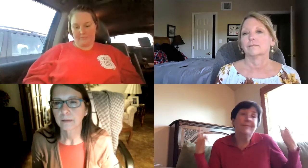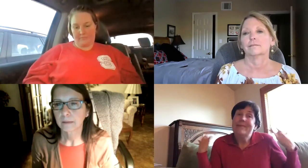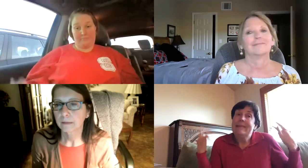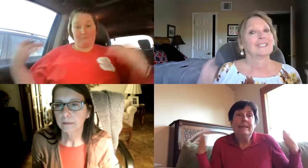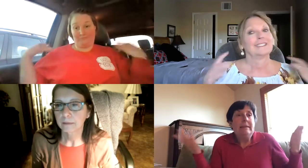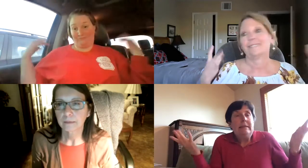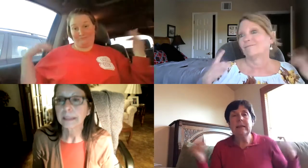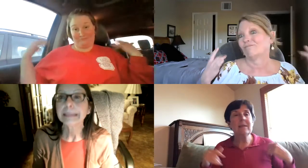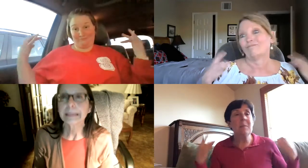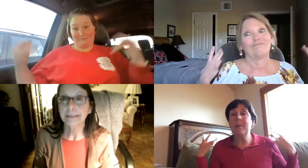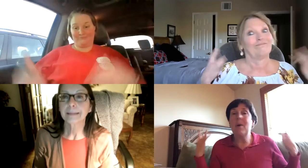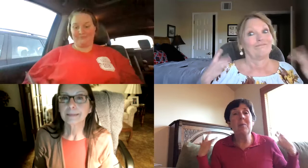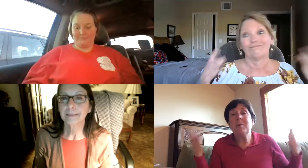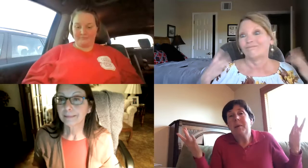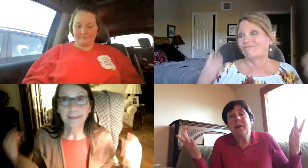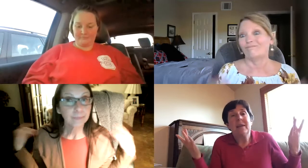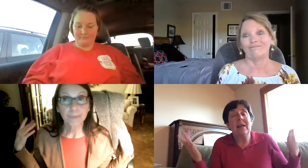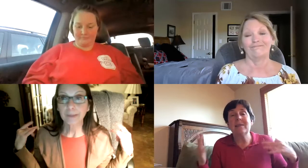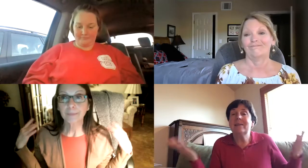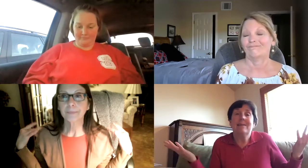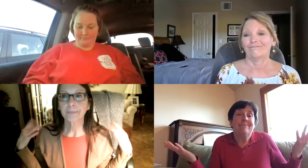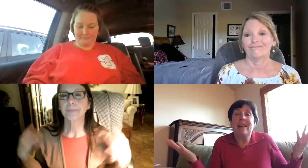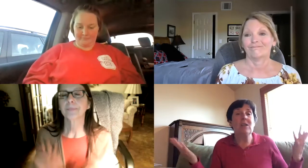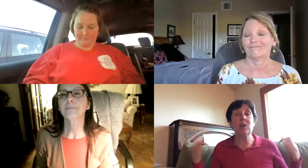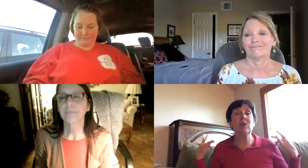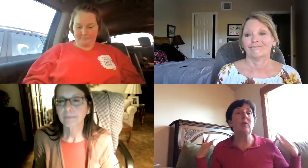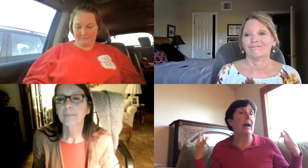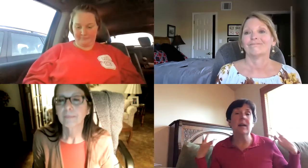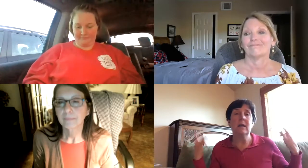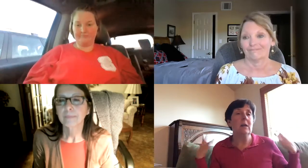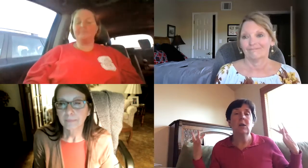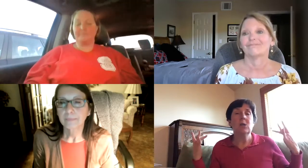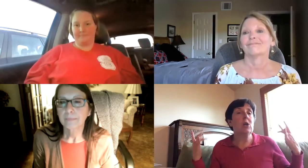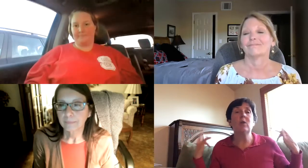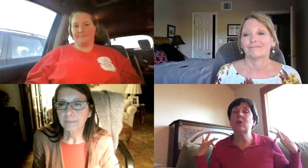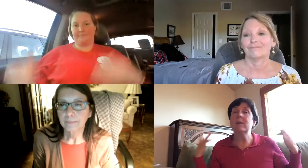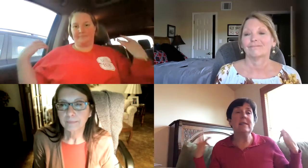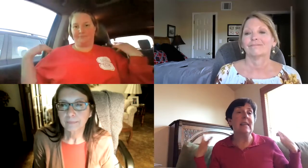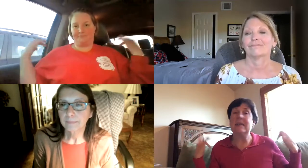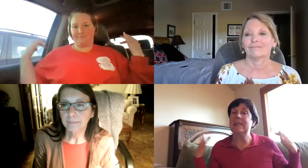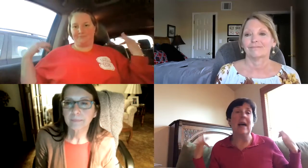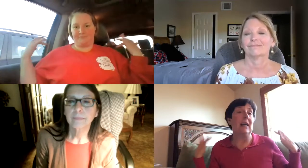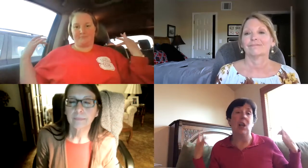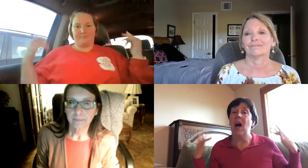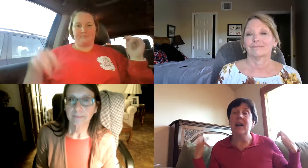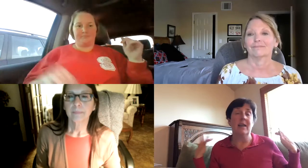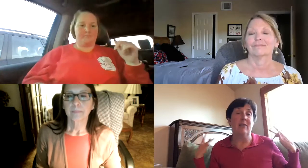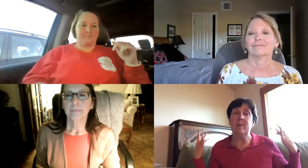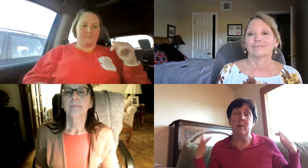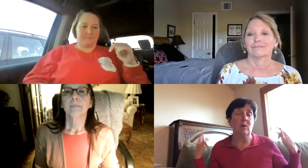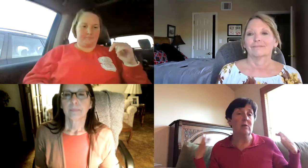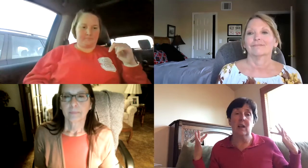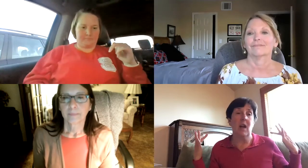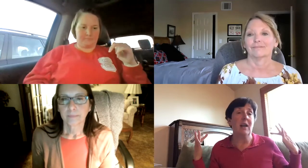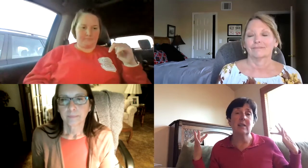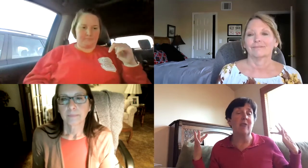know, that's not my problem. I mean, that's on you, right? So you will see this sign a lot. Deaf